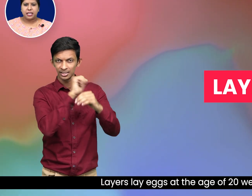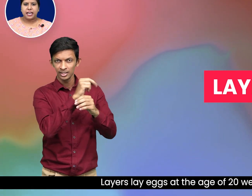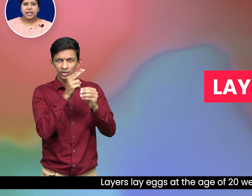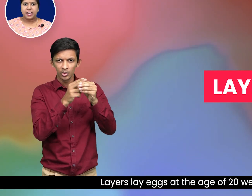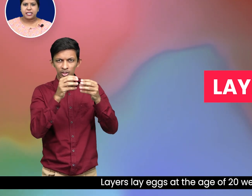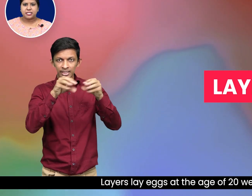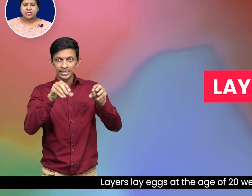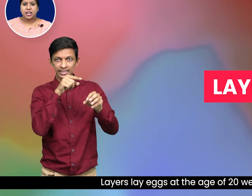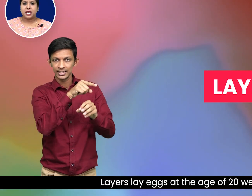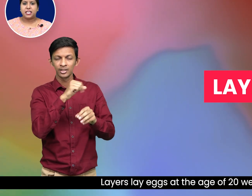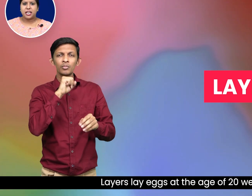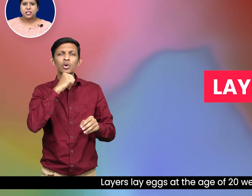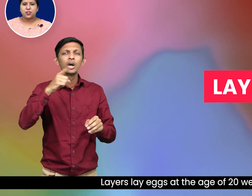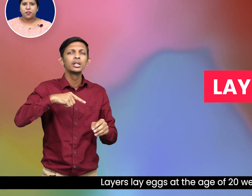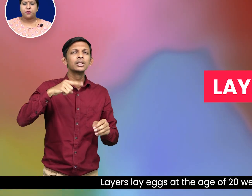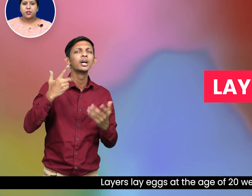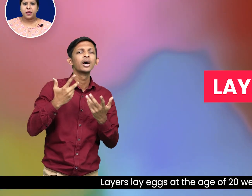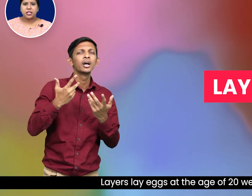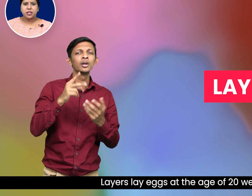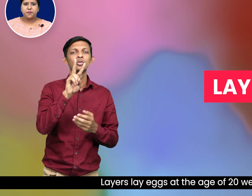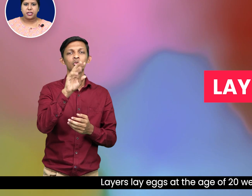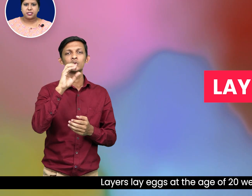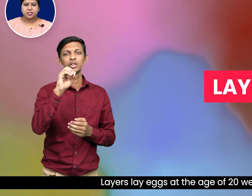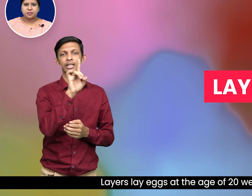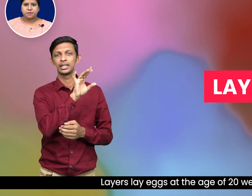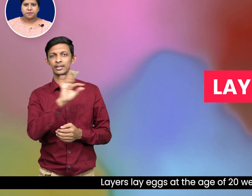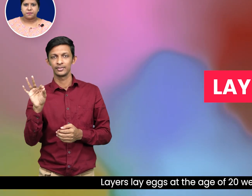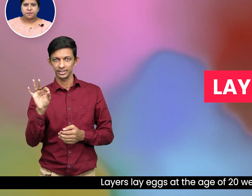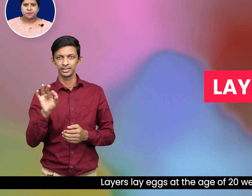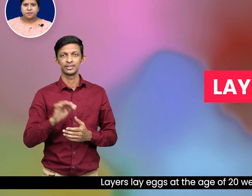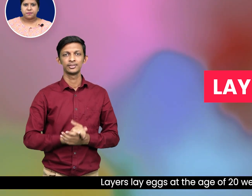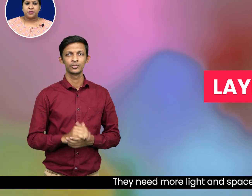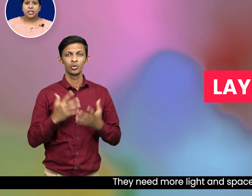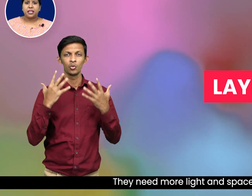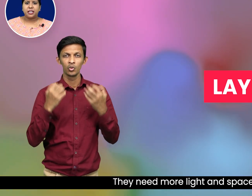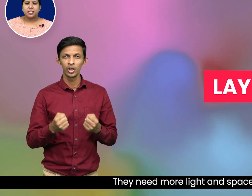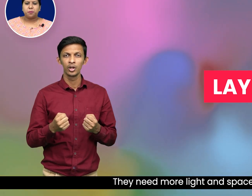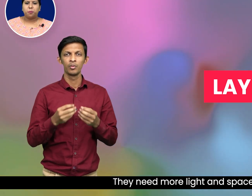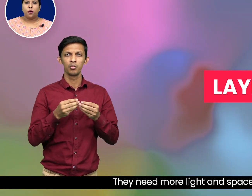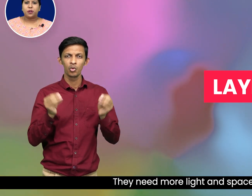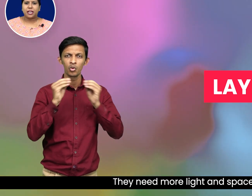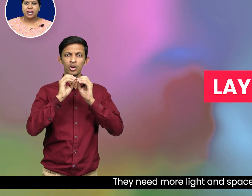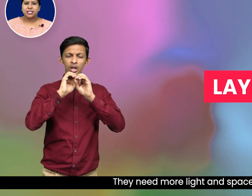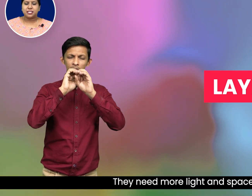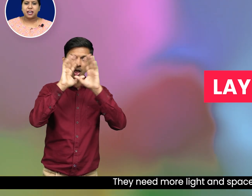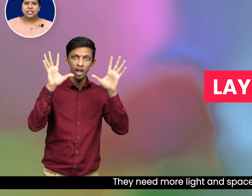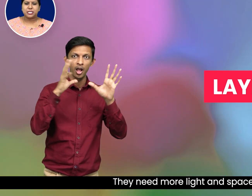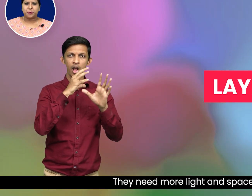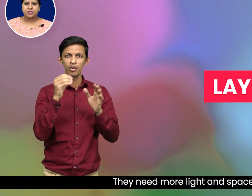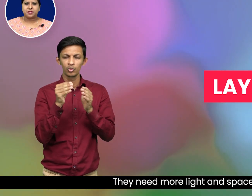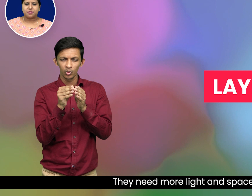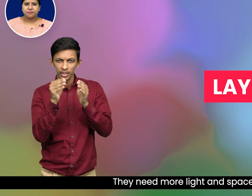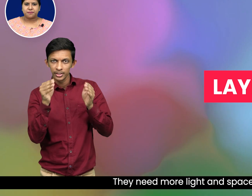Layers lay eggs at the age of 20 weeks. They need more light